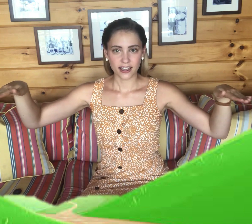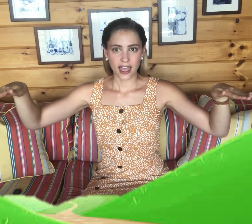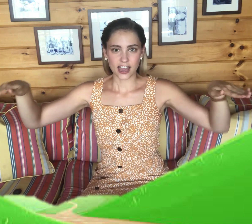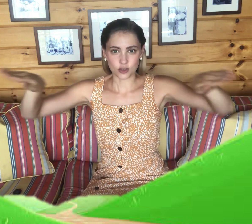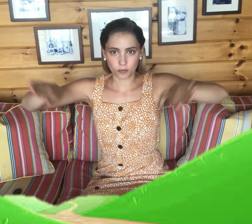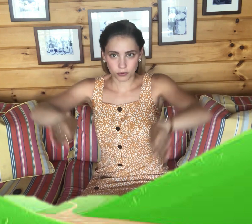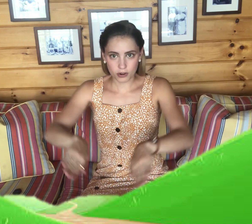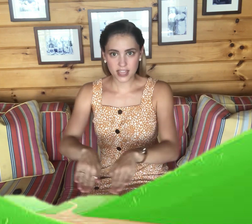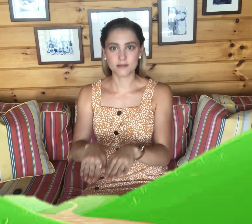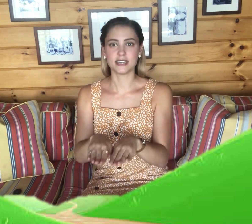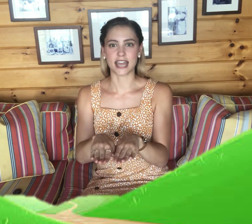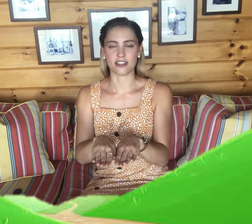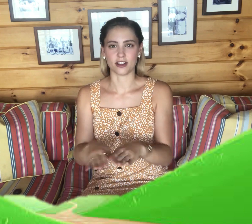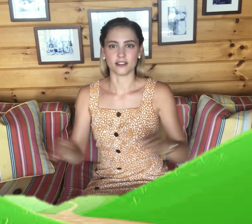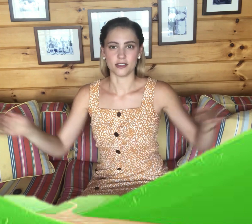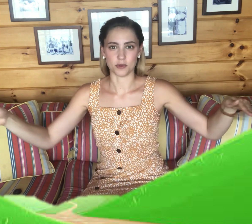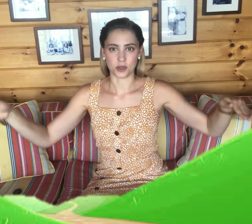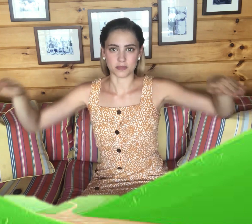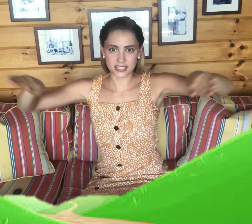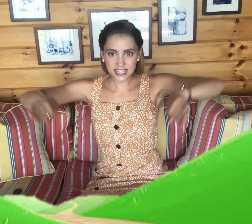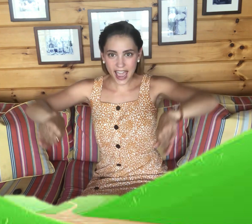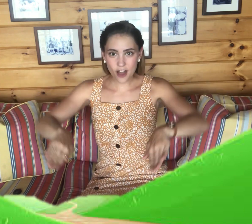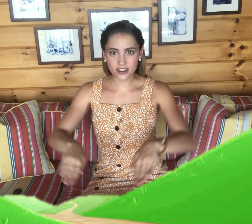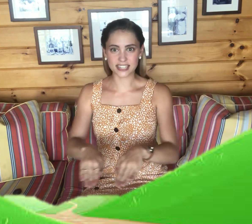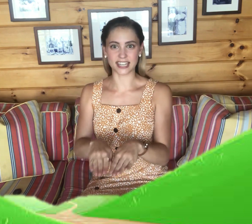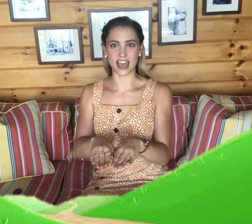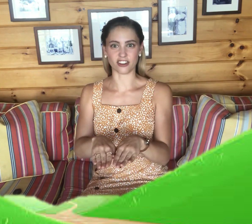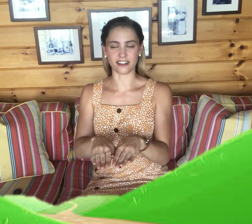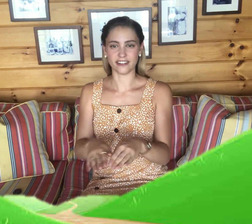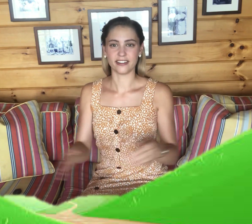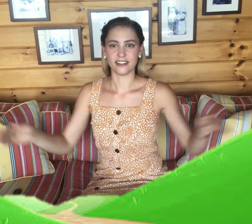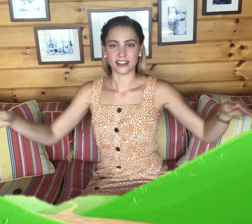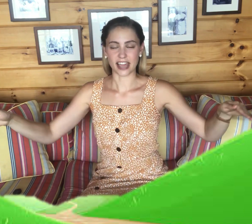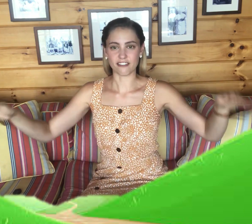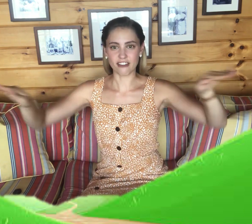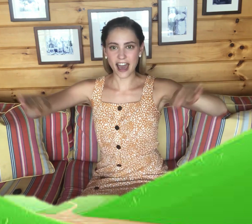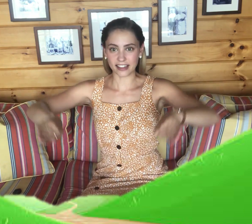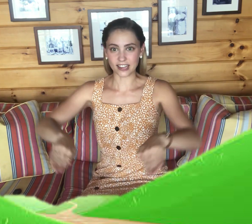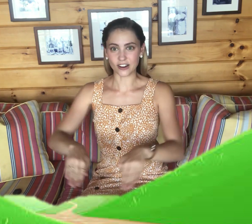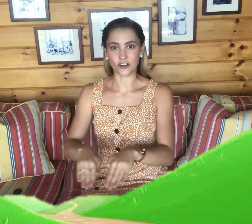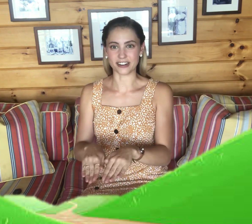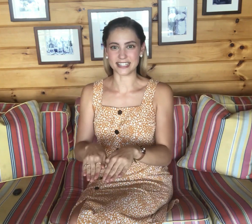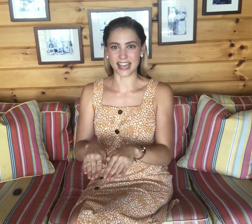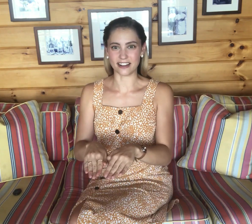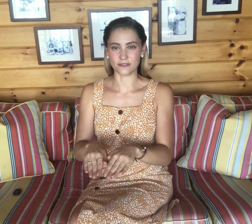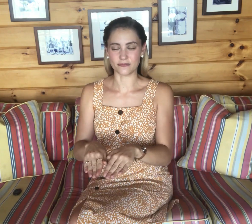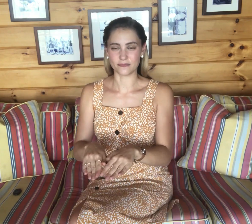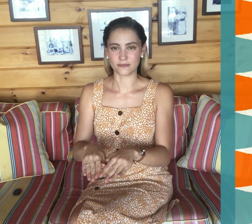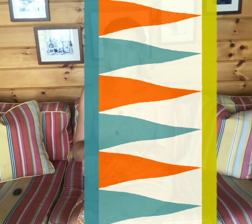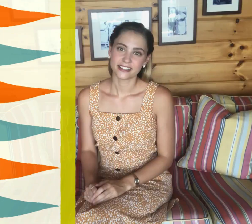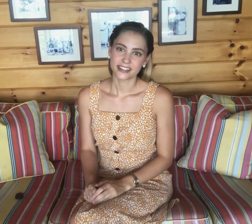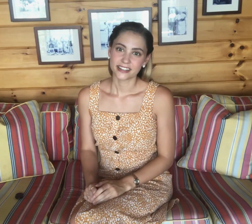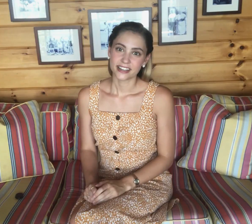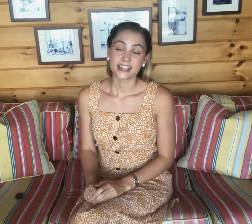chin. Then, to say farmer, we take farm and add person.